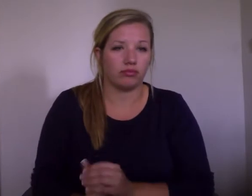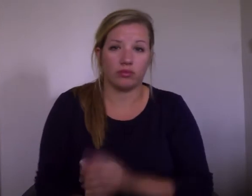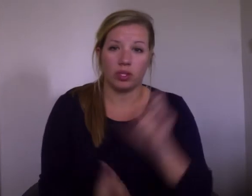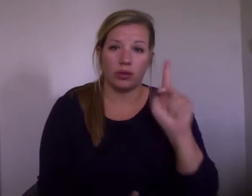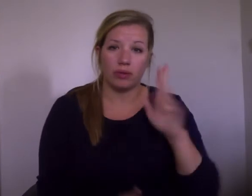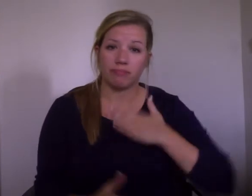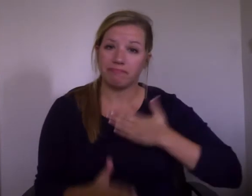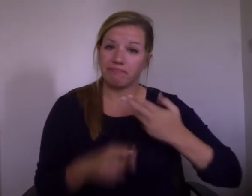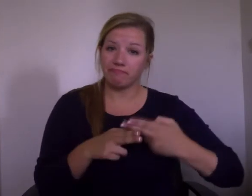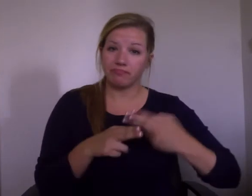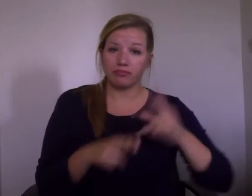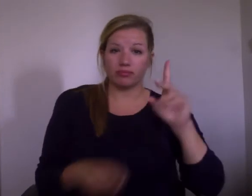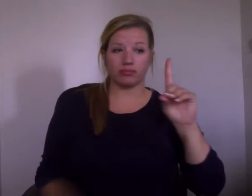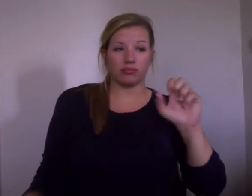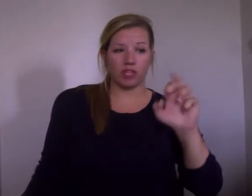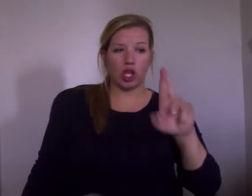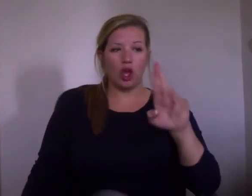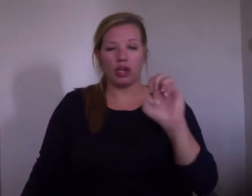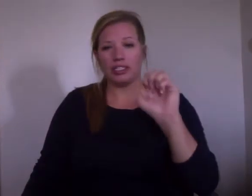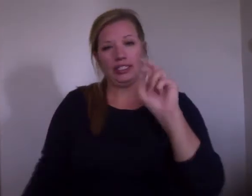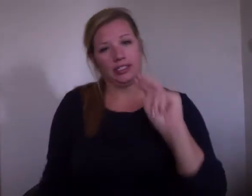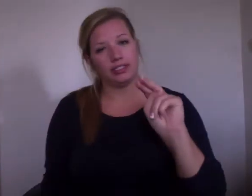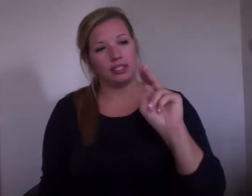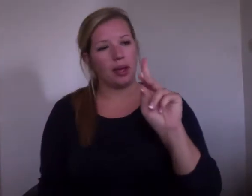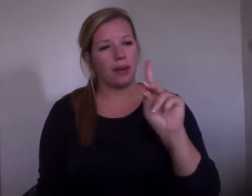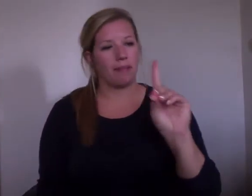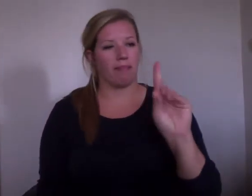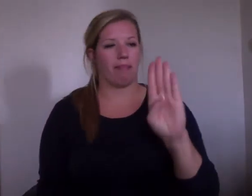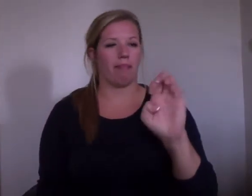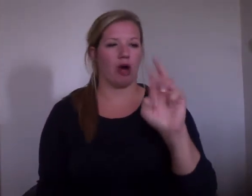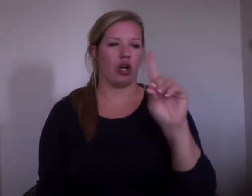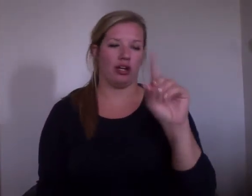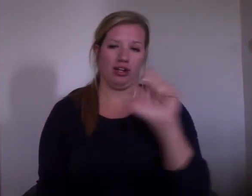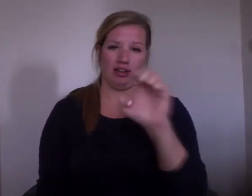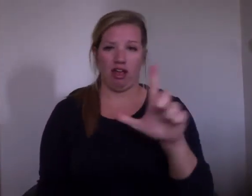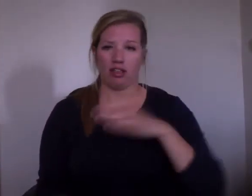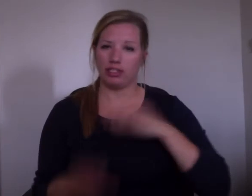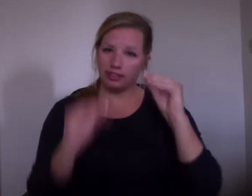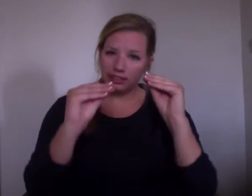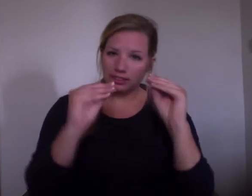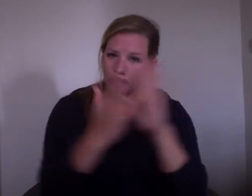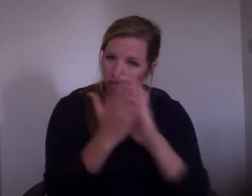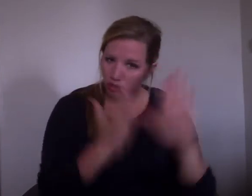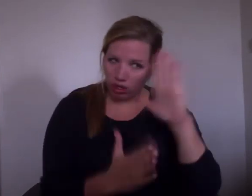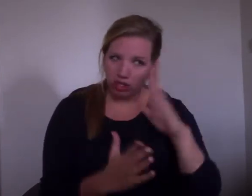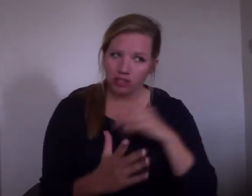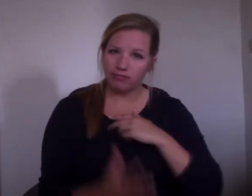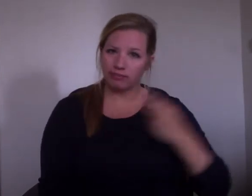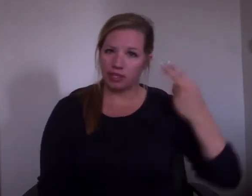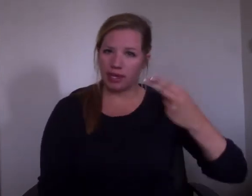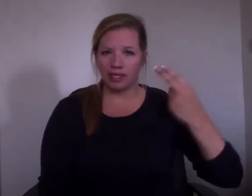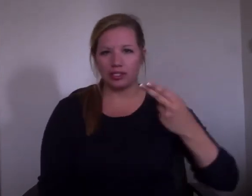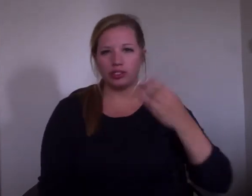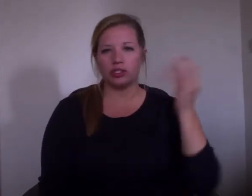My name is Darren Bardell, and I teach at Columbia College. This is a history lecture on